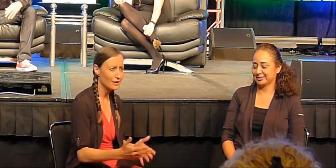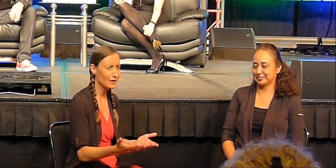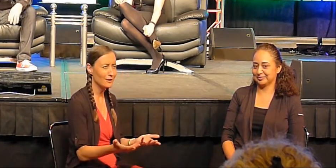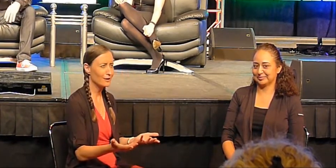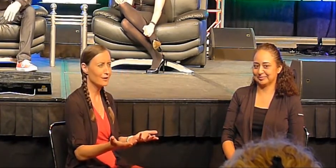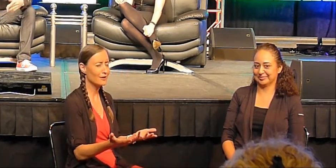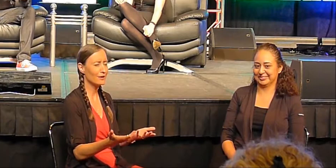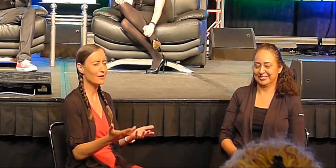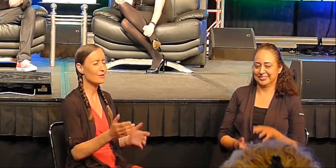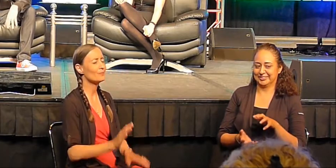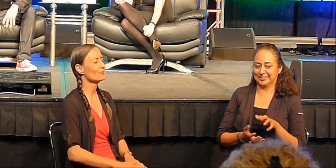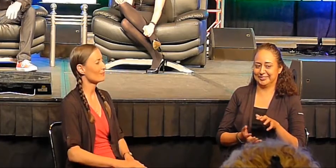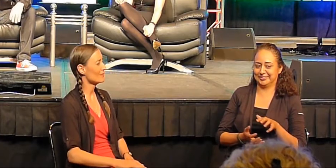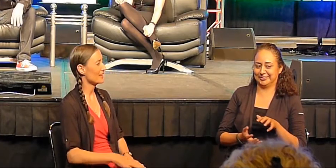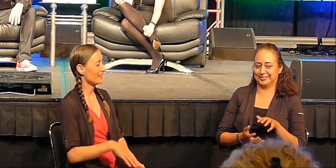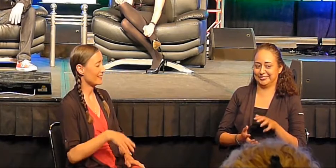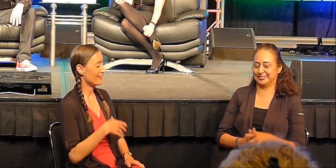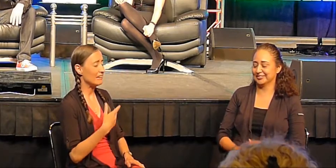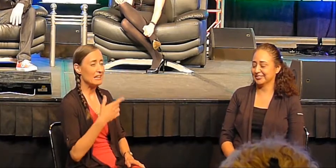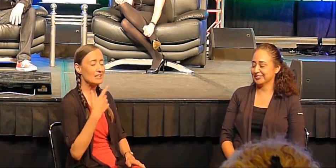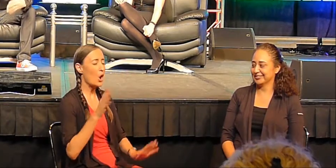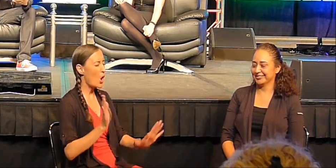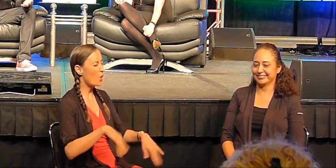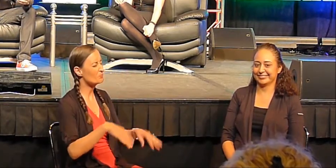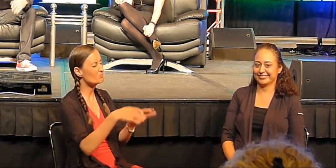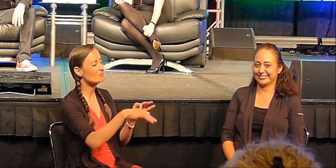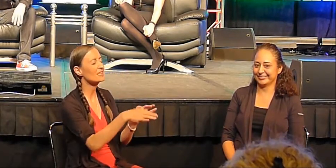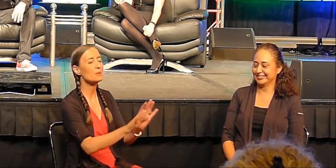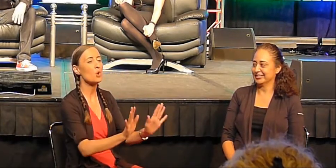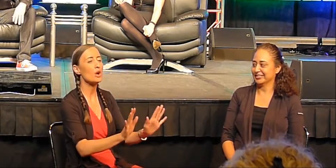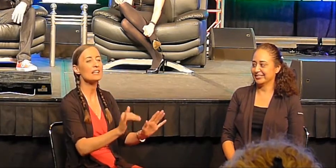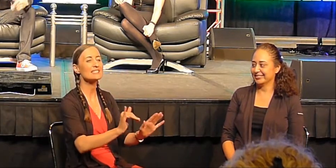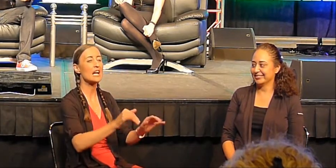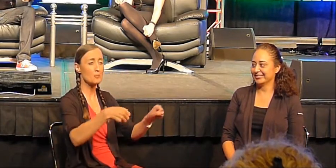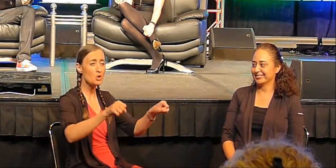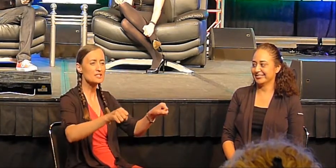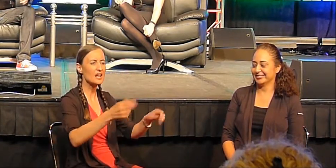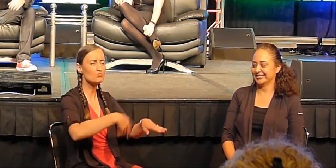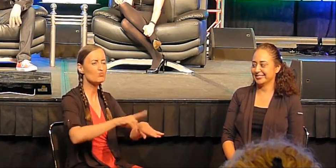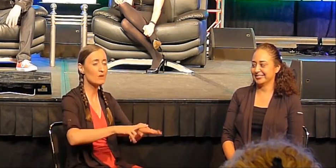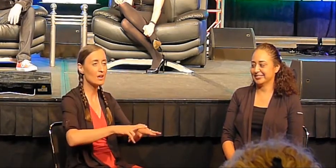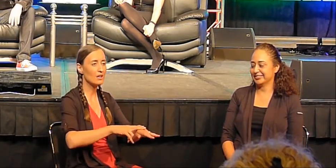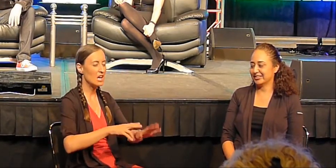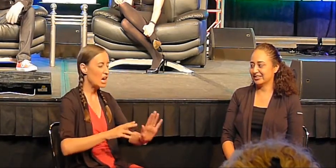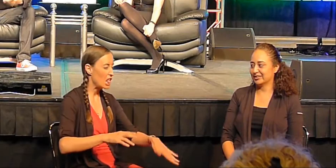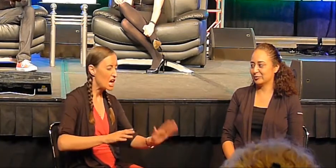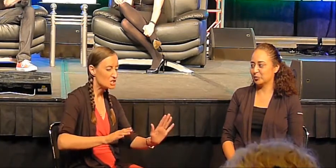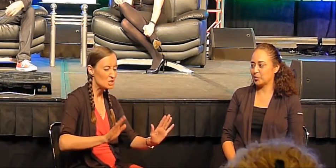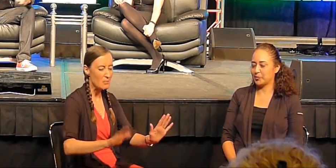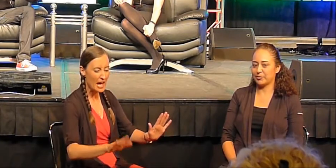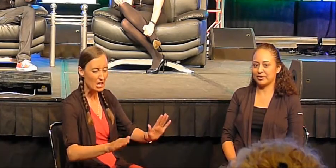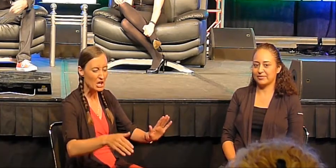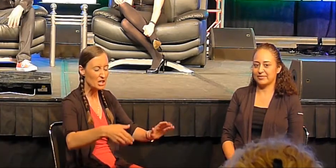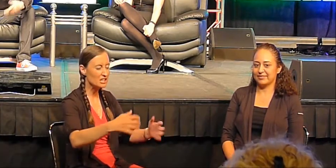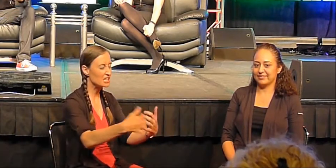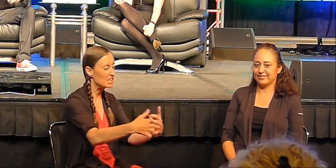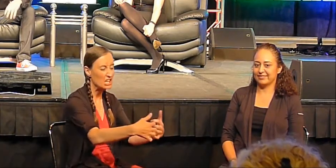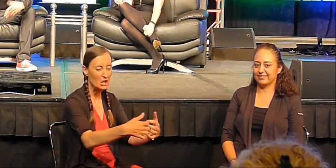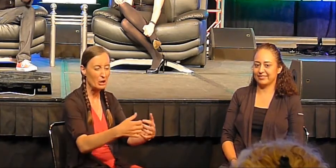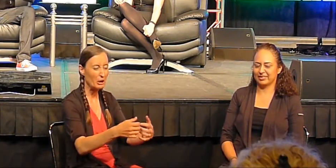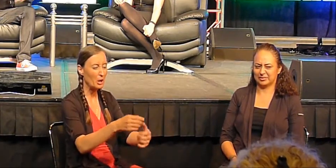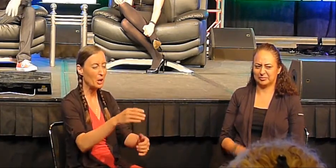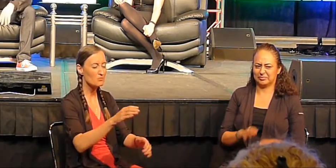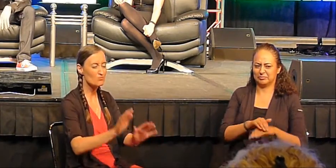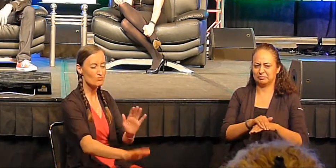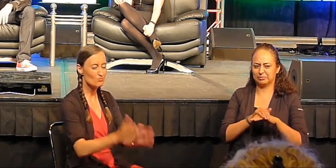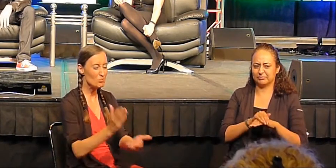He goes, "Oh, it's very simple, governor. It's just like a motorbike. Clutch pedal, gear, brake, on-off